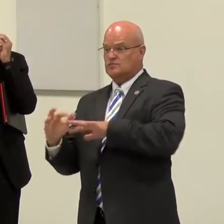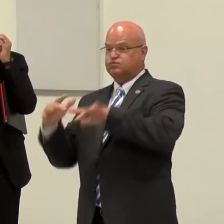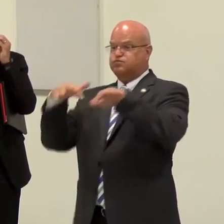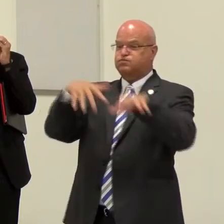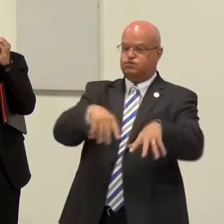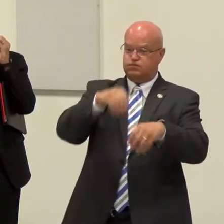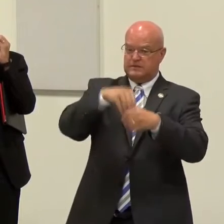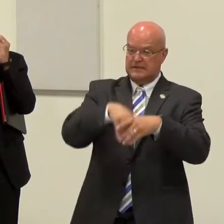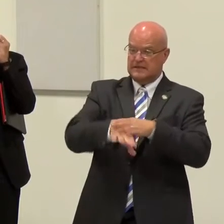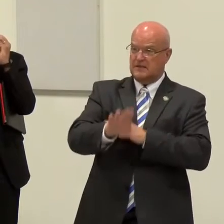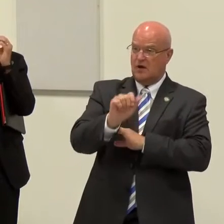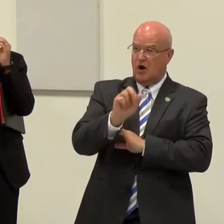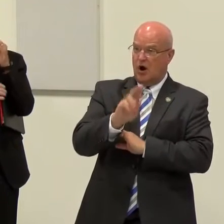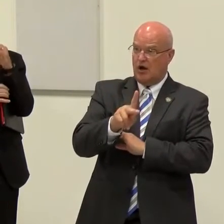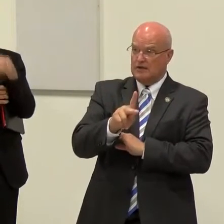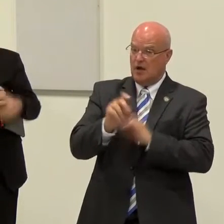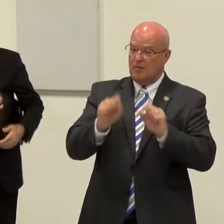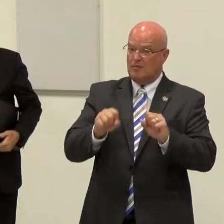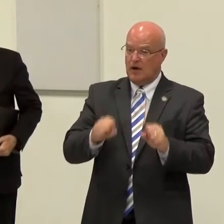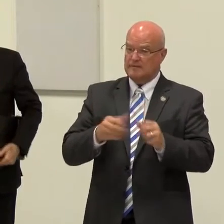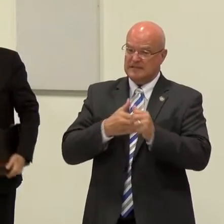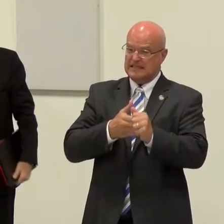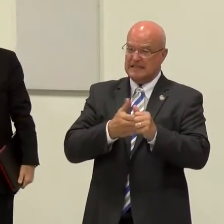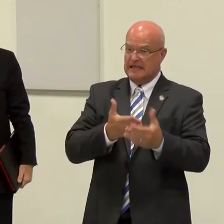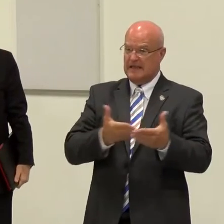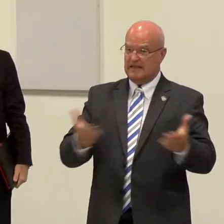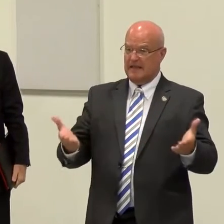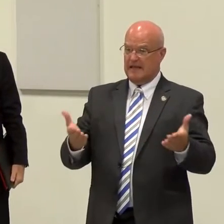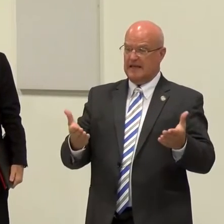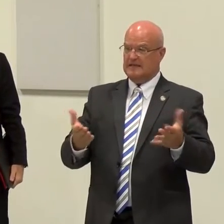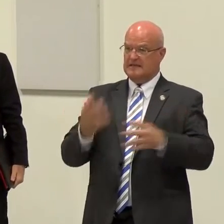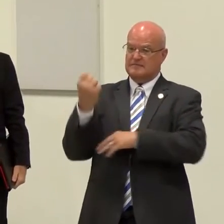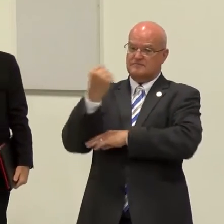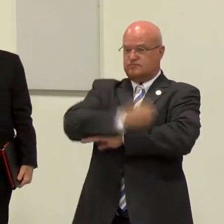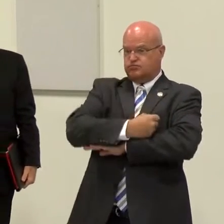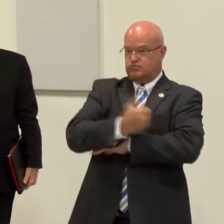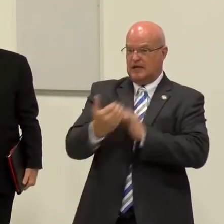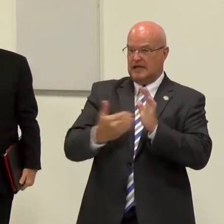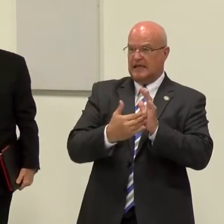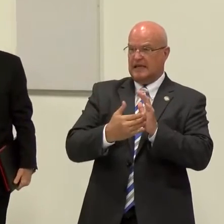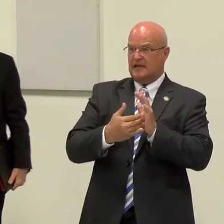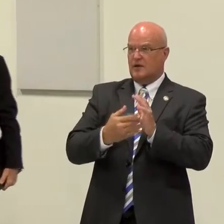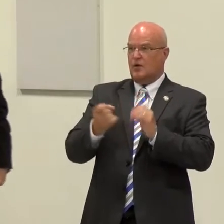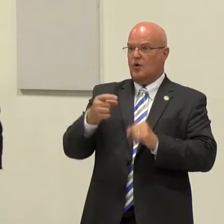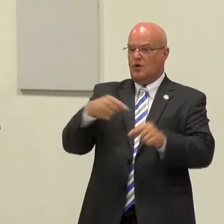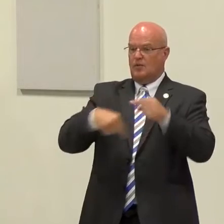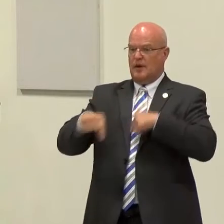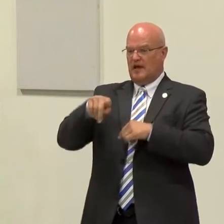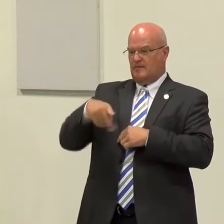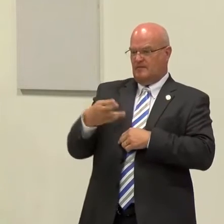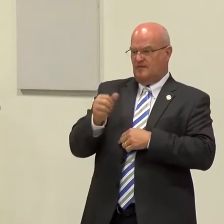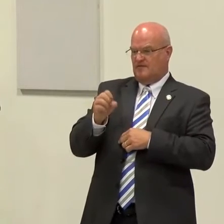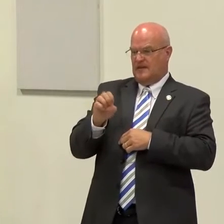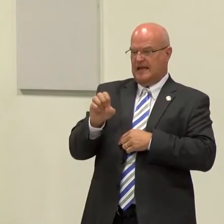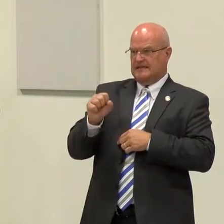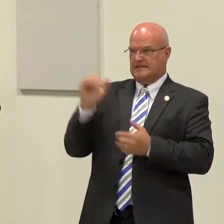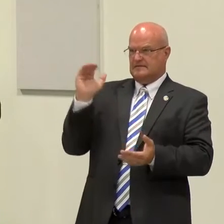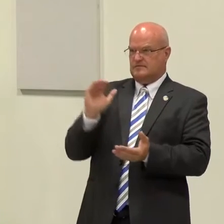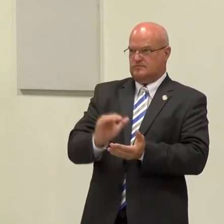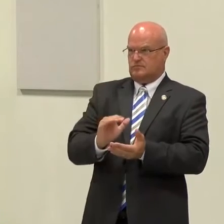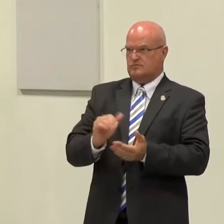into Arkansas and possibly leading to some things shutting down again or going backwards with the phased reopening